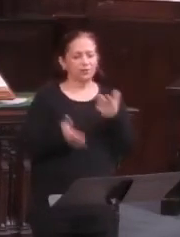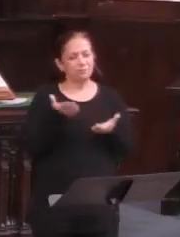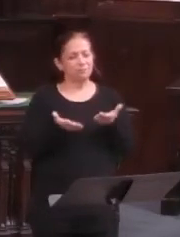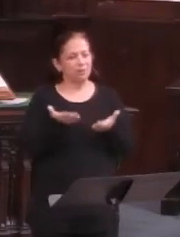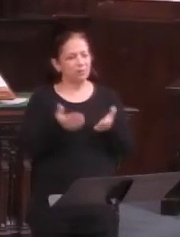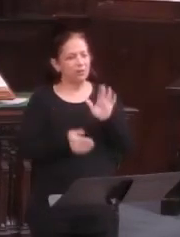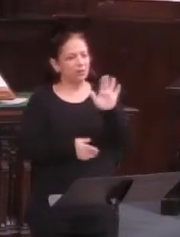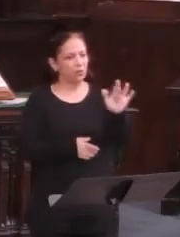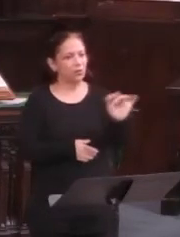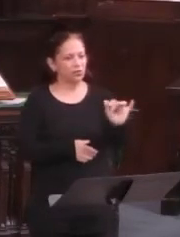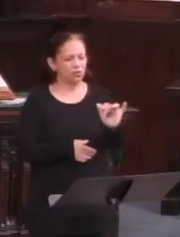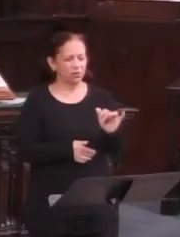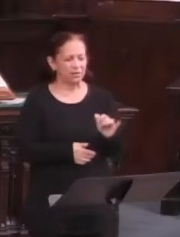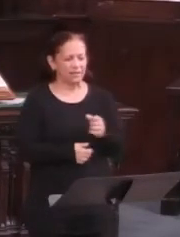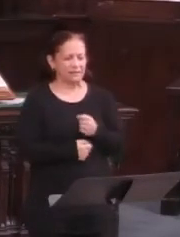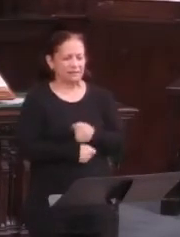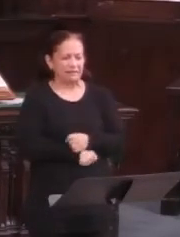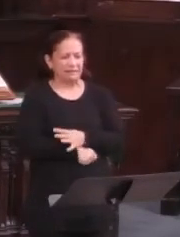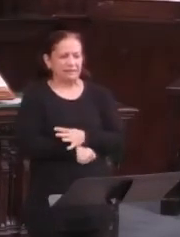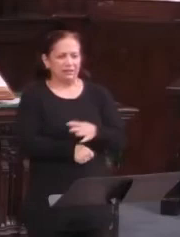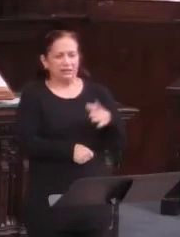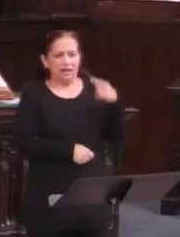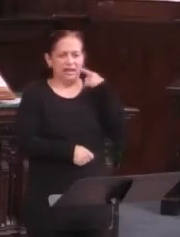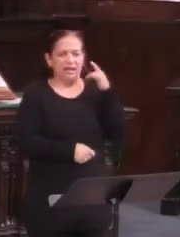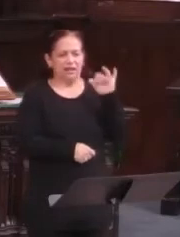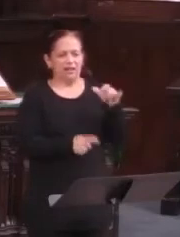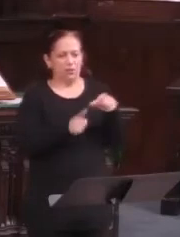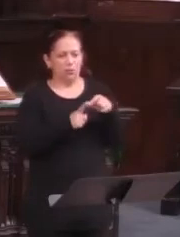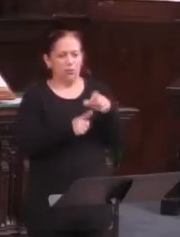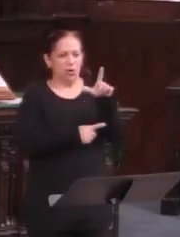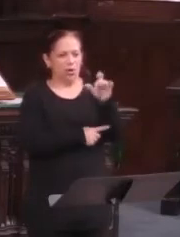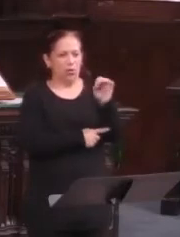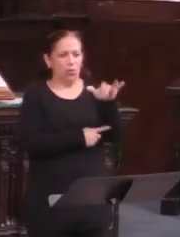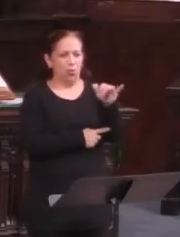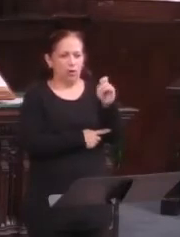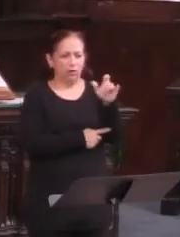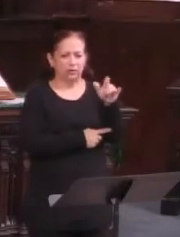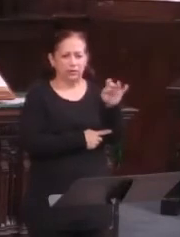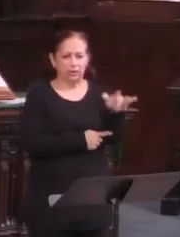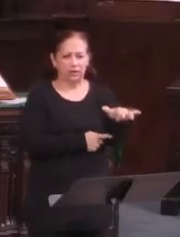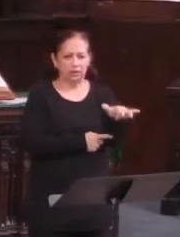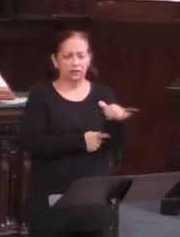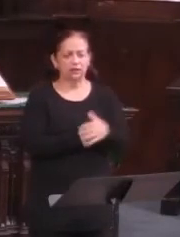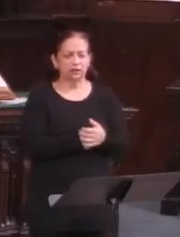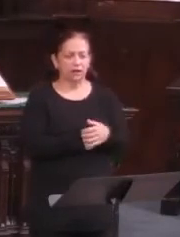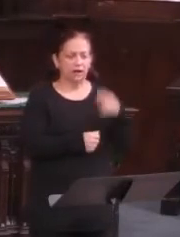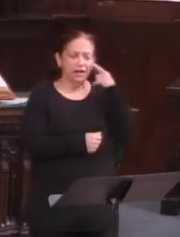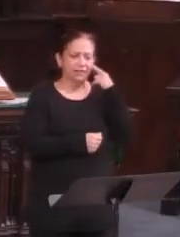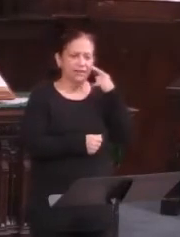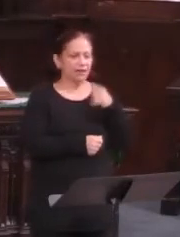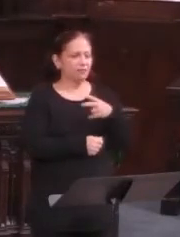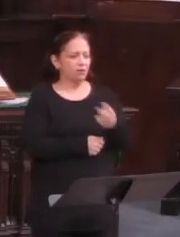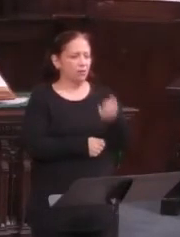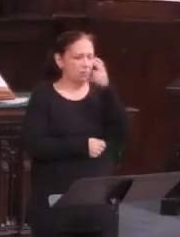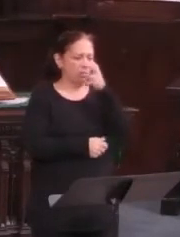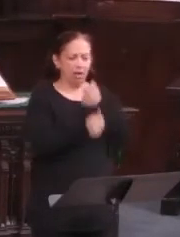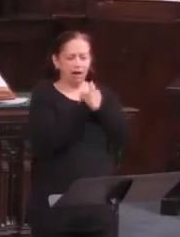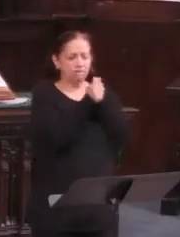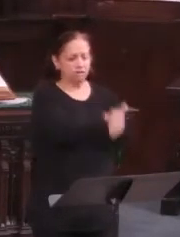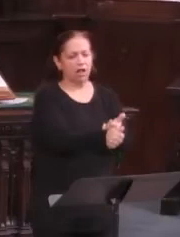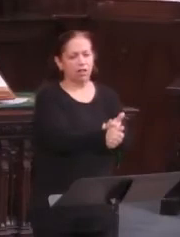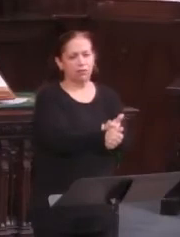too, is to cringe when I hear the word loyalty these days. I think of a blind allegiance that takes into